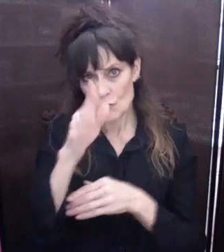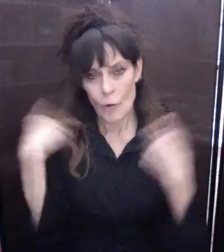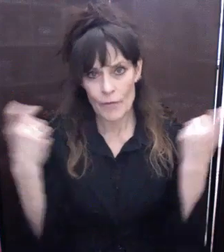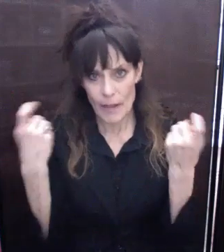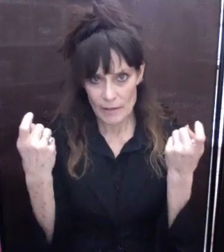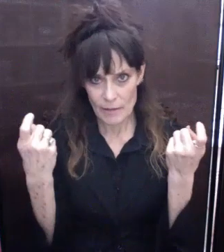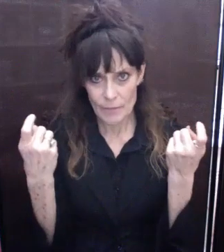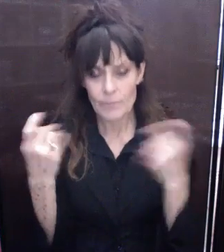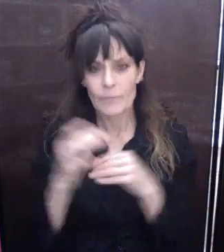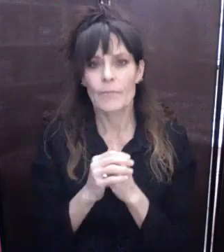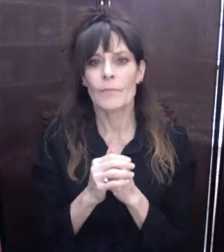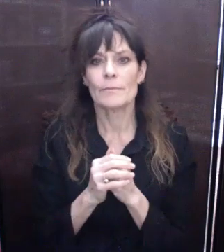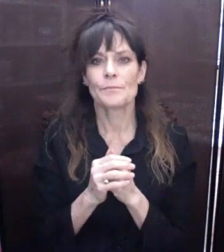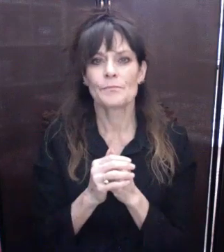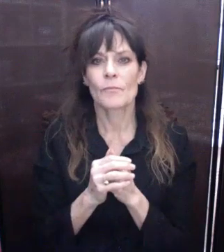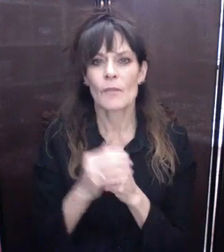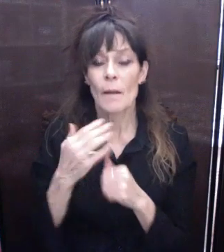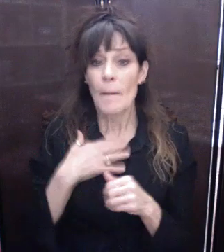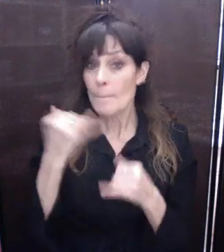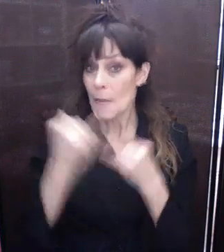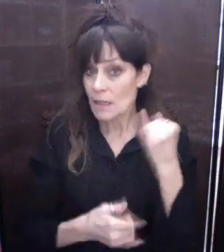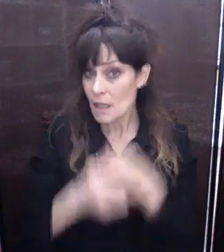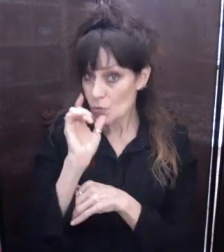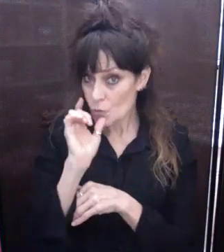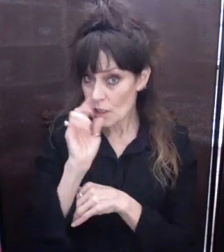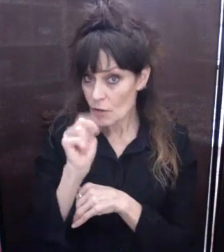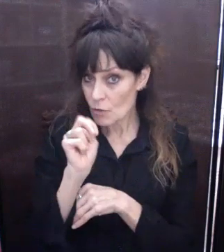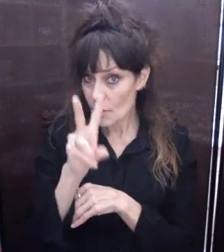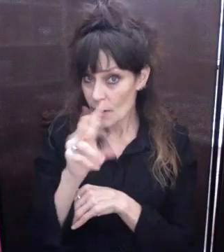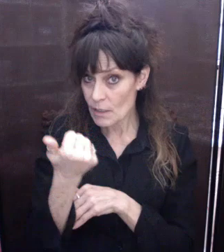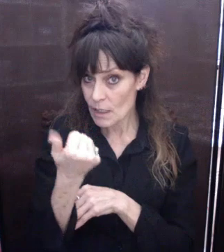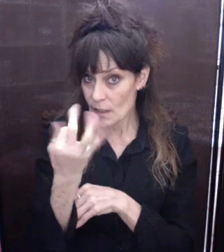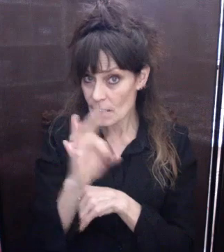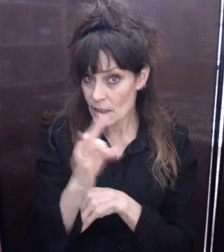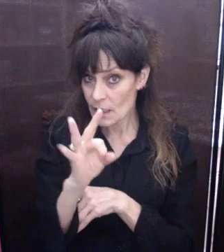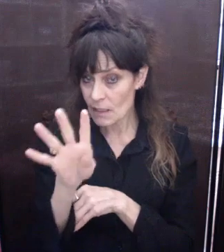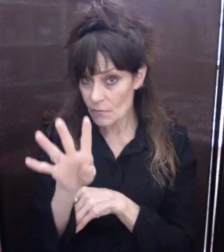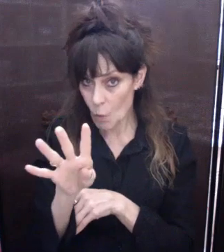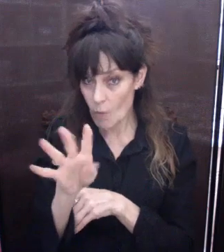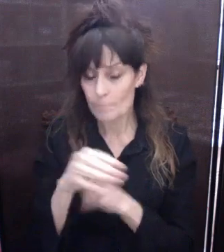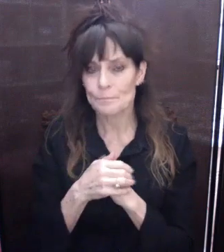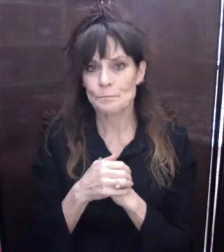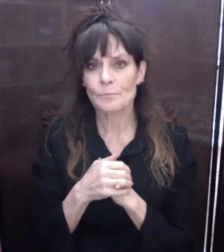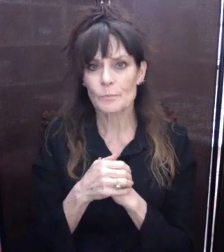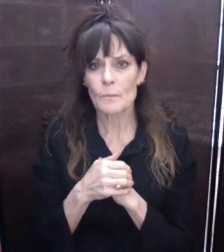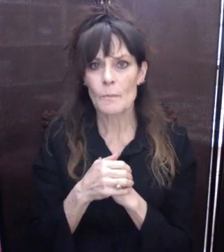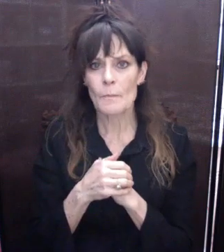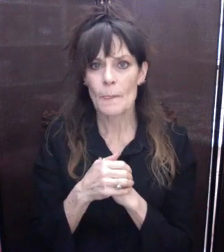My last drink was November 10th, 1994. And I had it about 1 o'clock